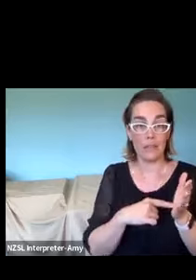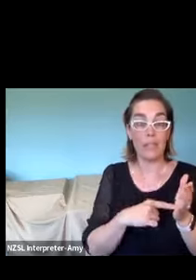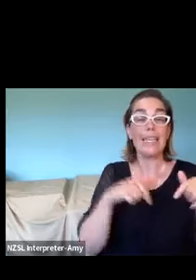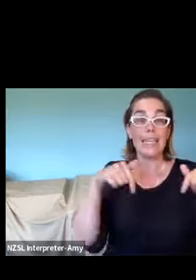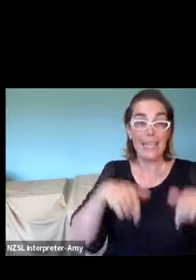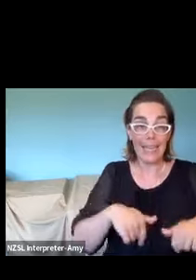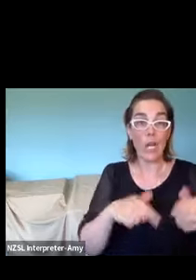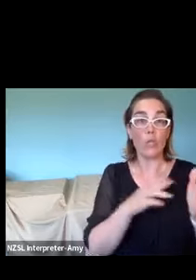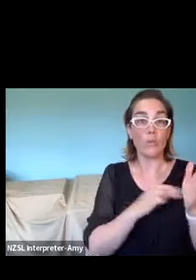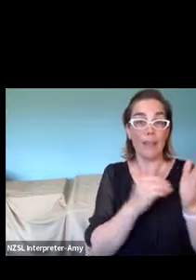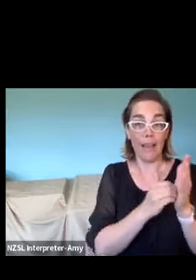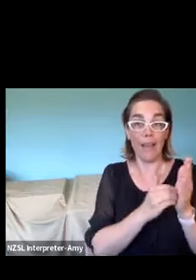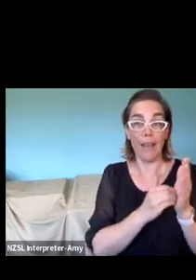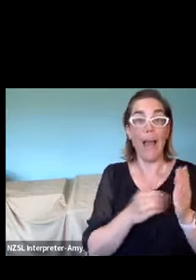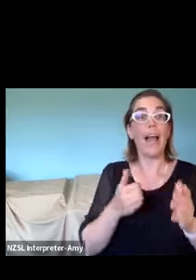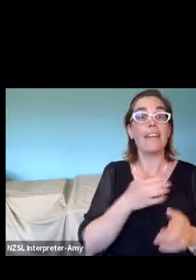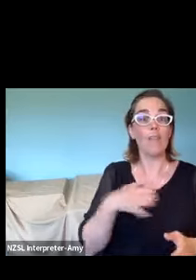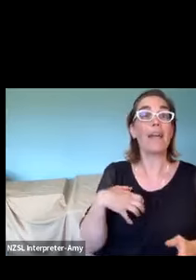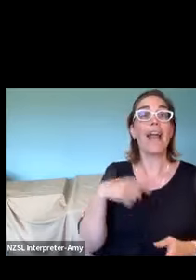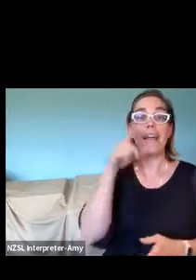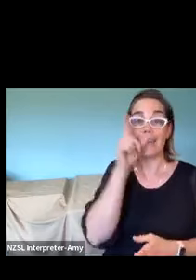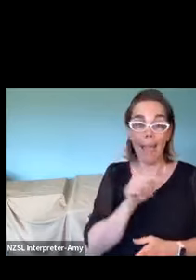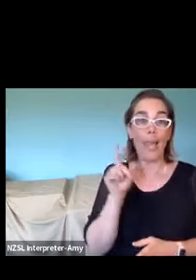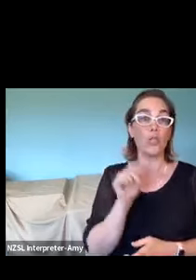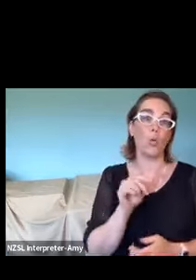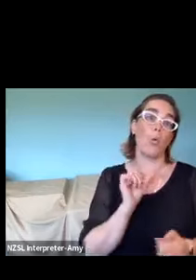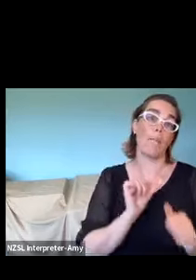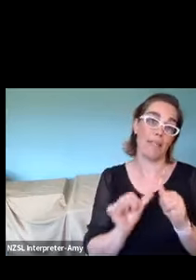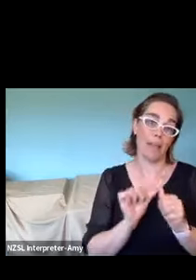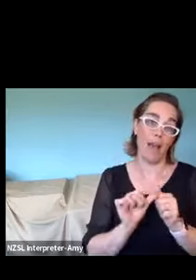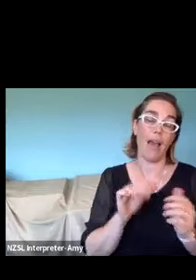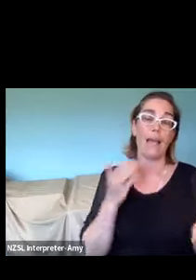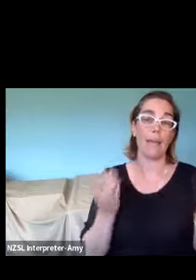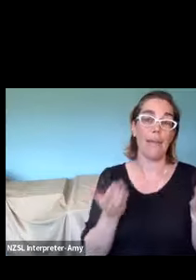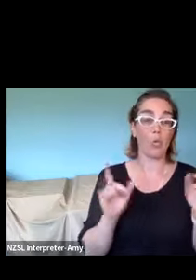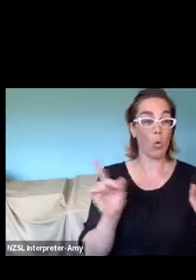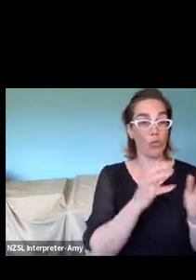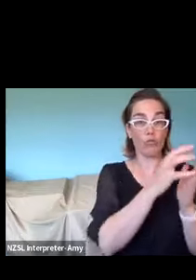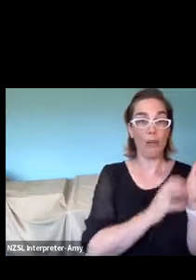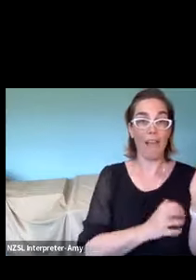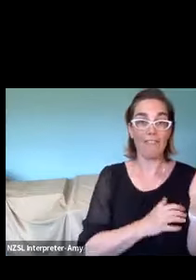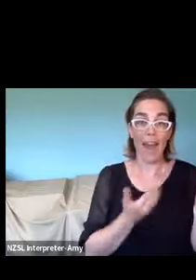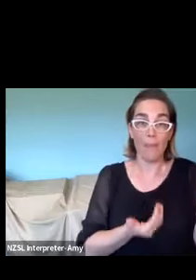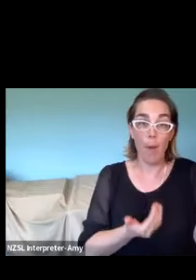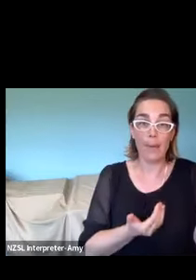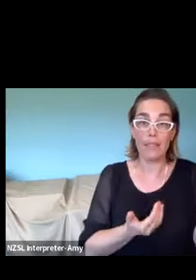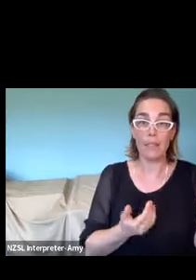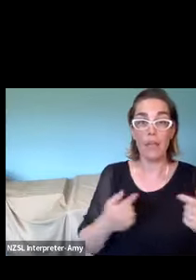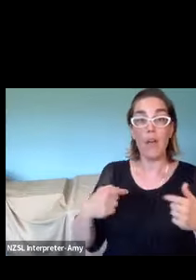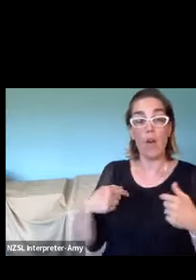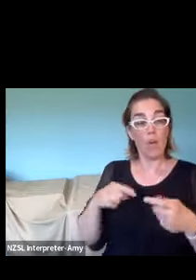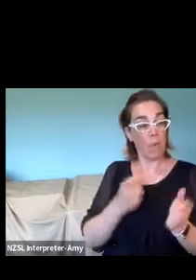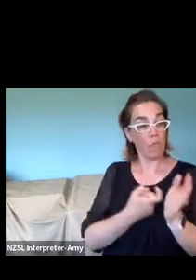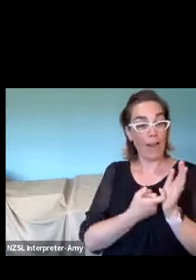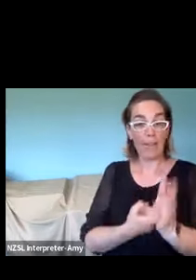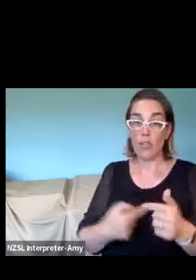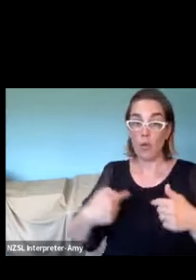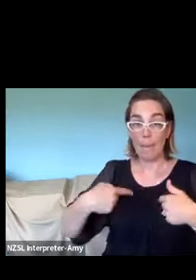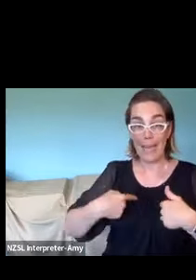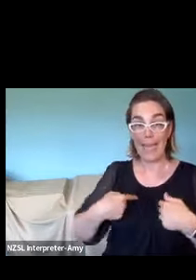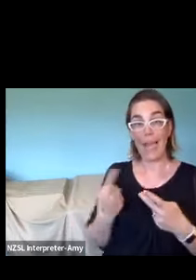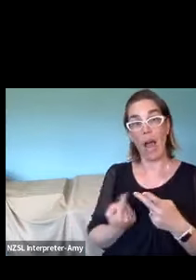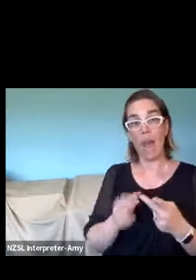better than the present legislation is drafted, and the recommendations that I, other disabled people, our organisations